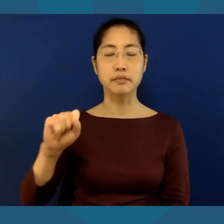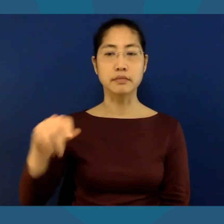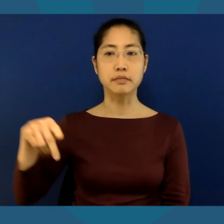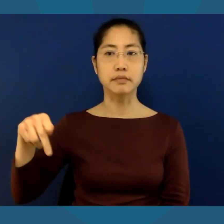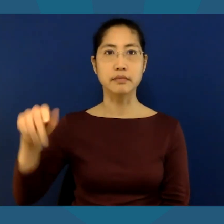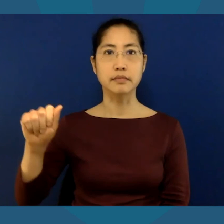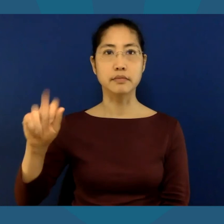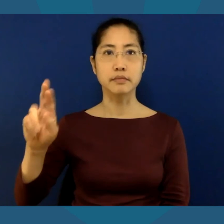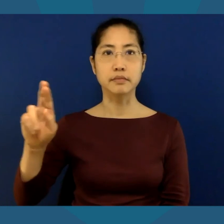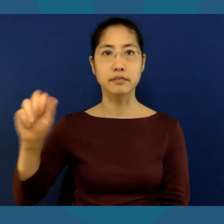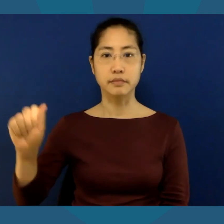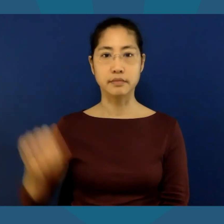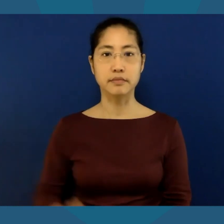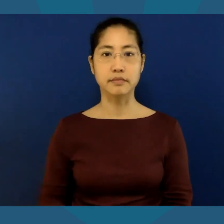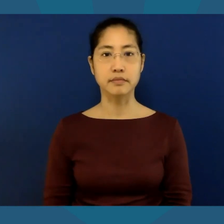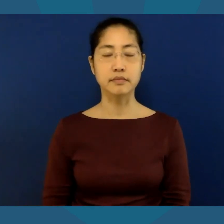Luis Para.